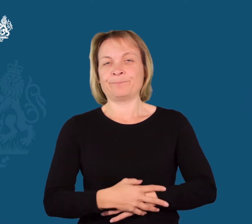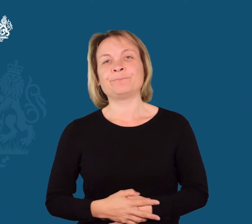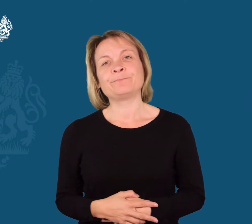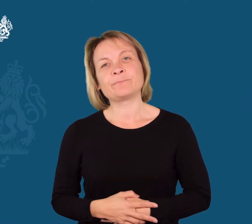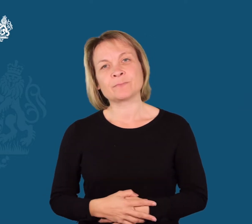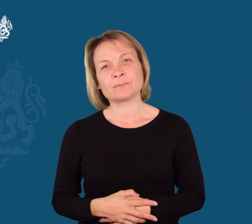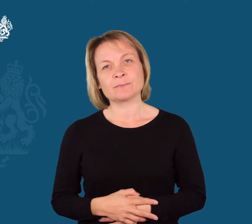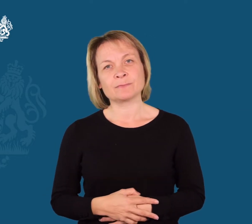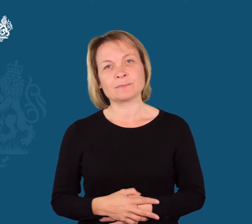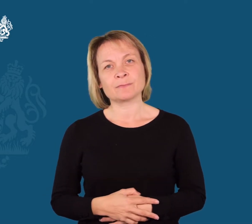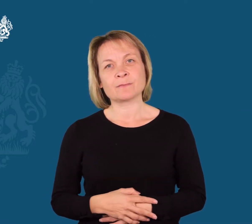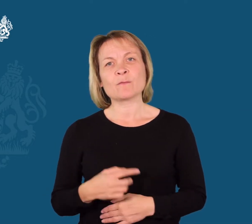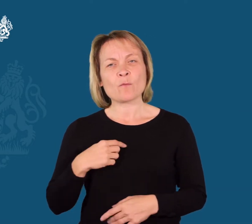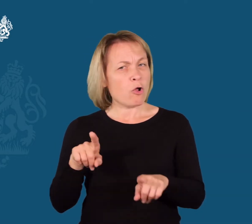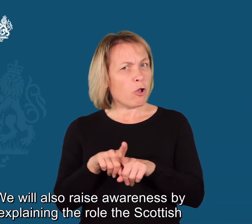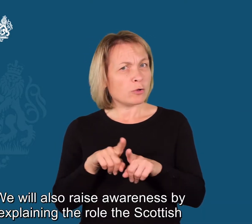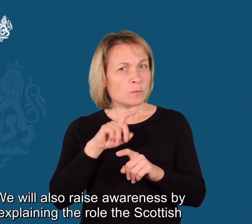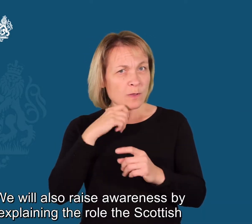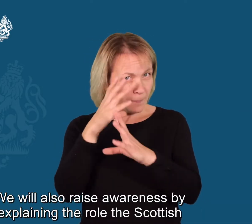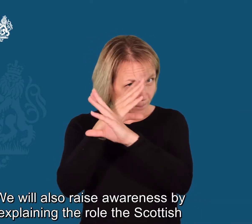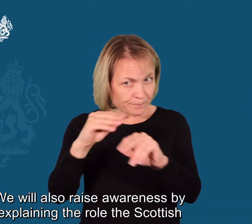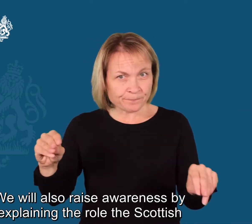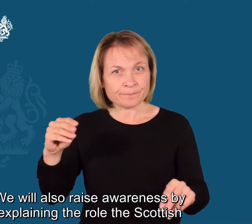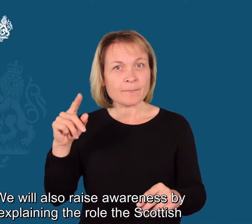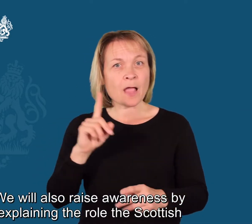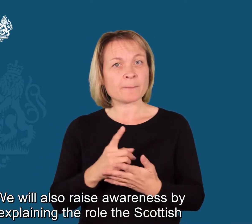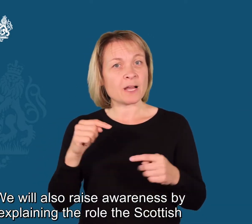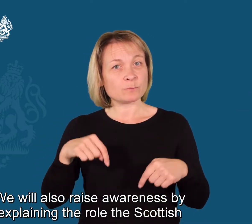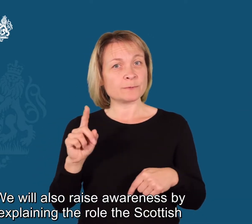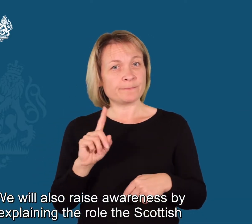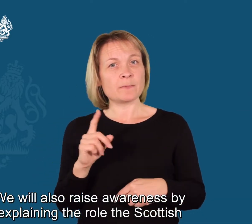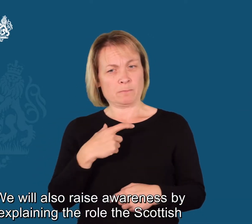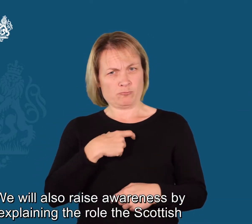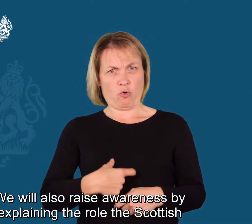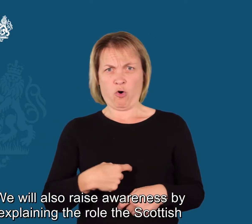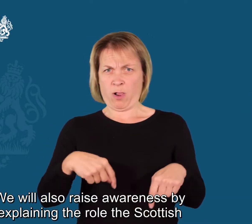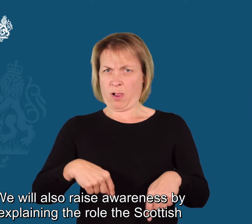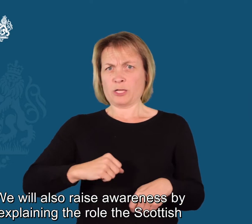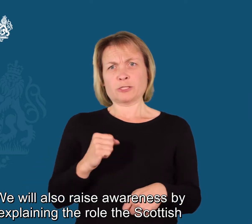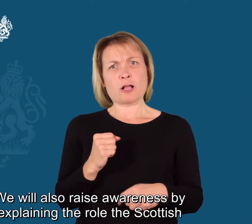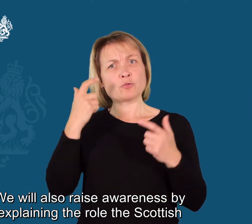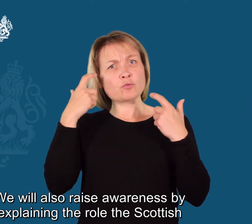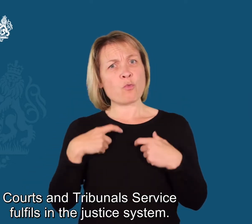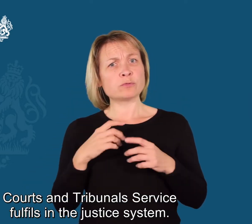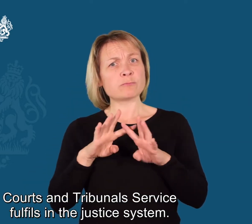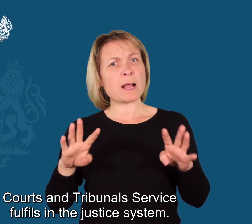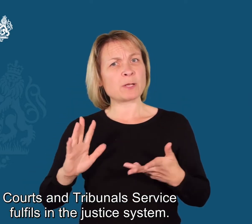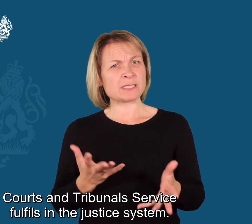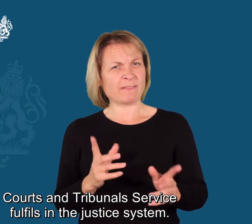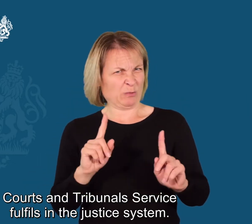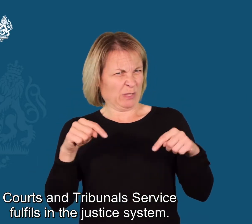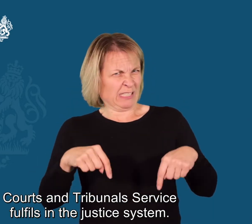We will also raise awareness by explaining the role the Scottish Courts and Tribunal Service fulfils in the justice system.